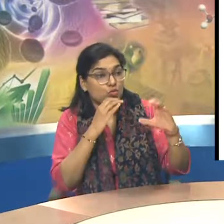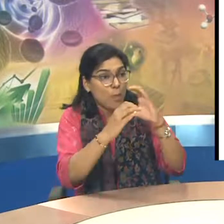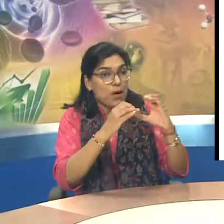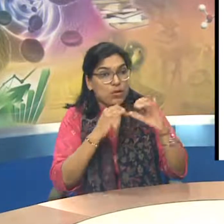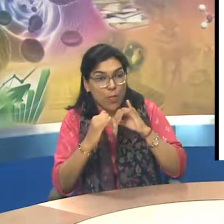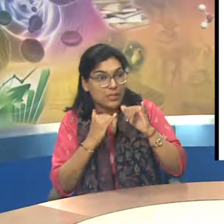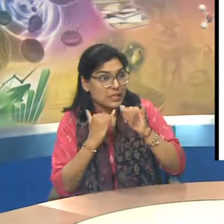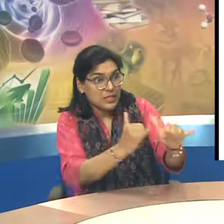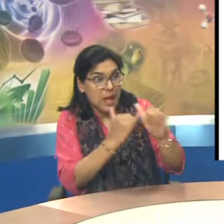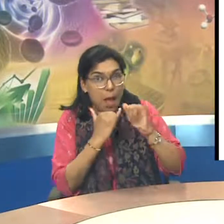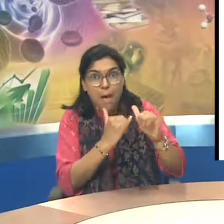language